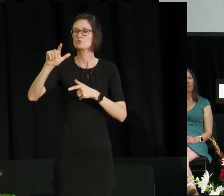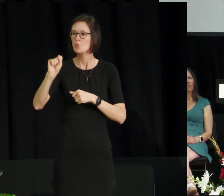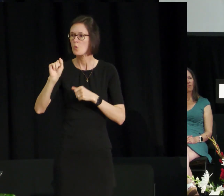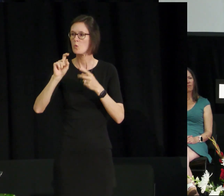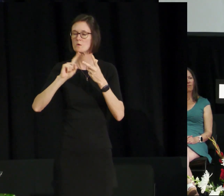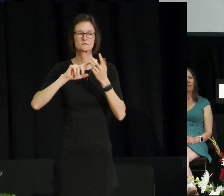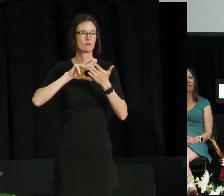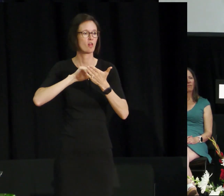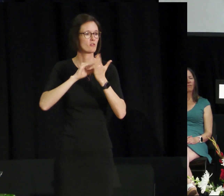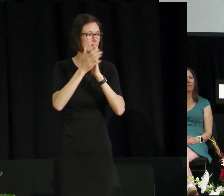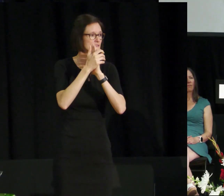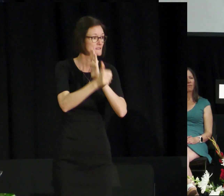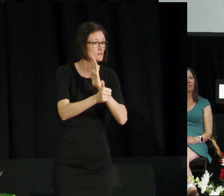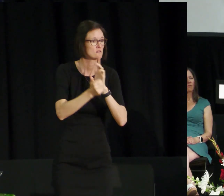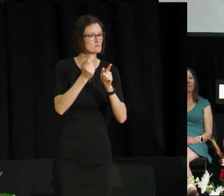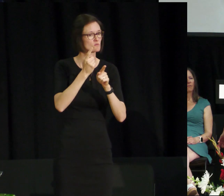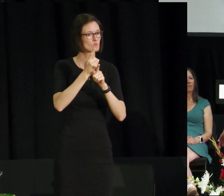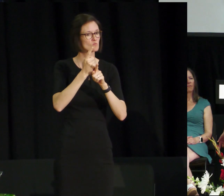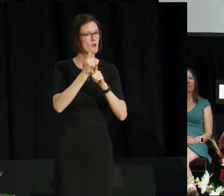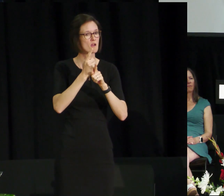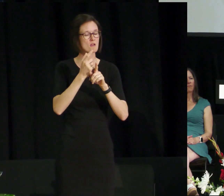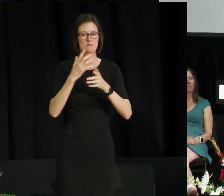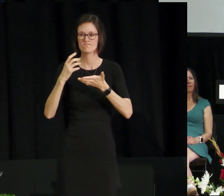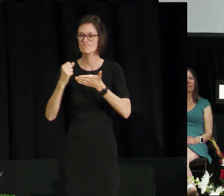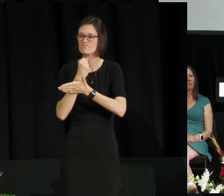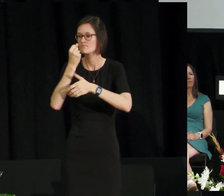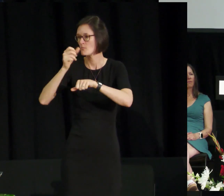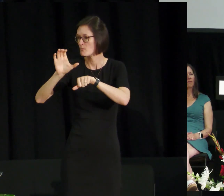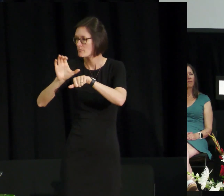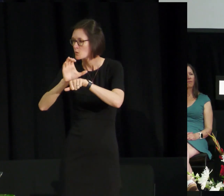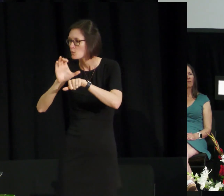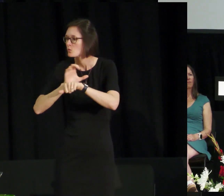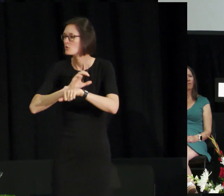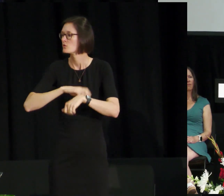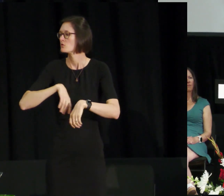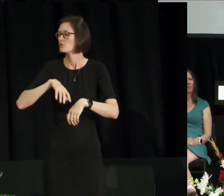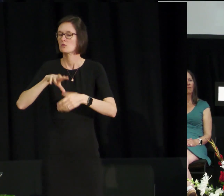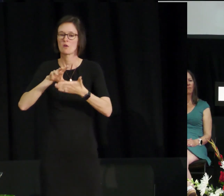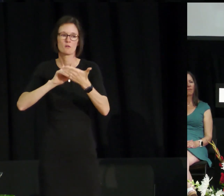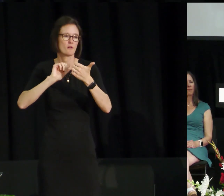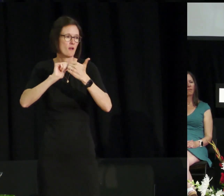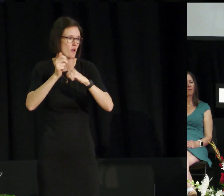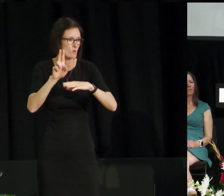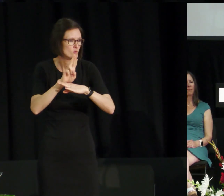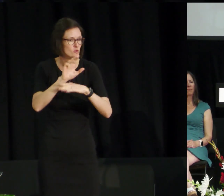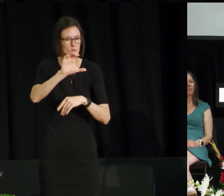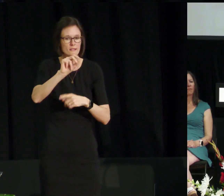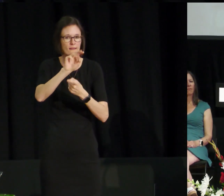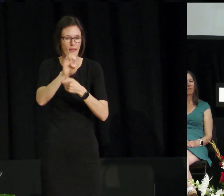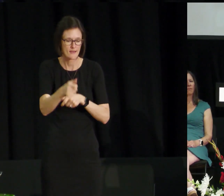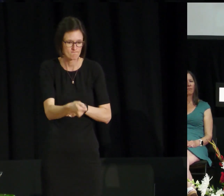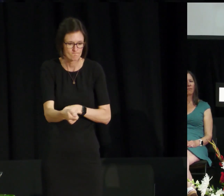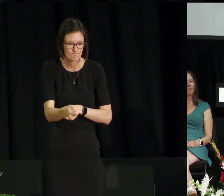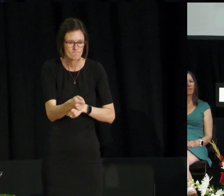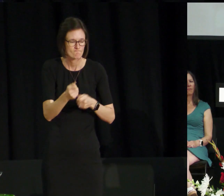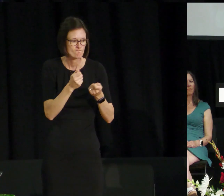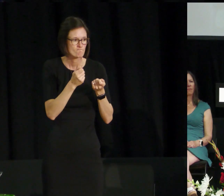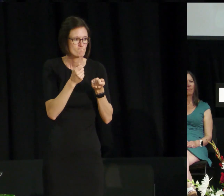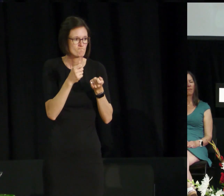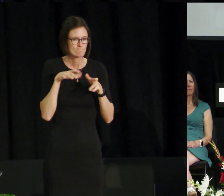You know On the computer Initially using a cane Just using every tool that I could